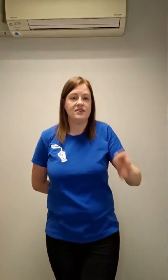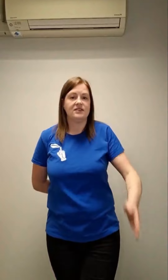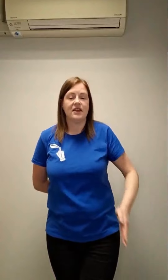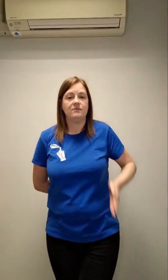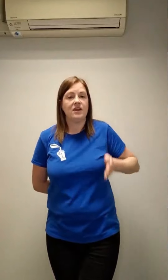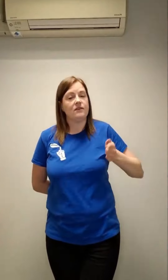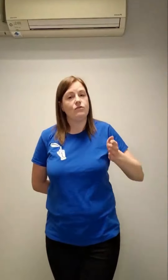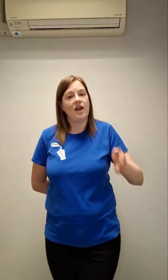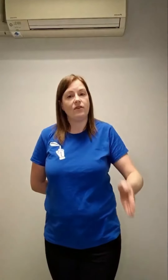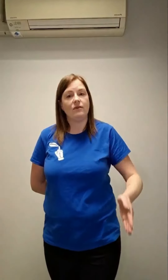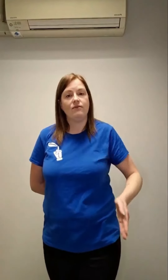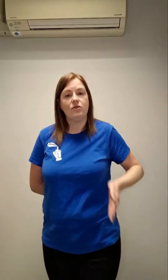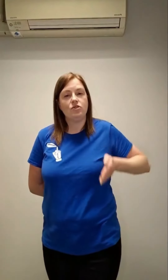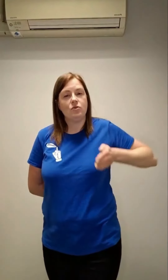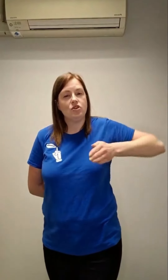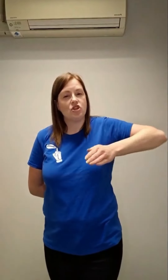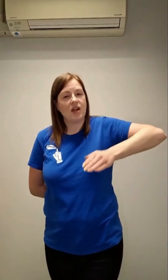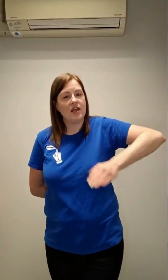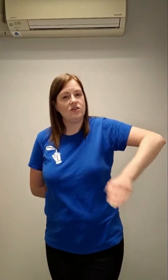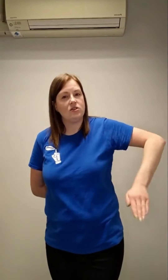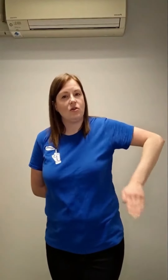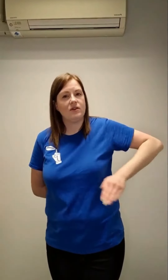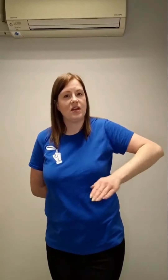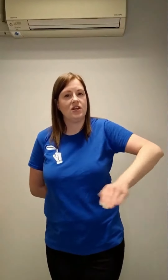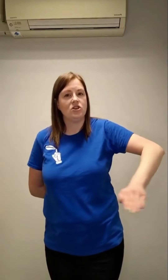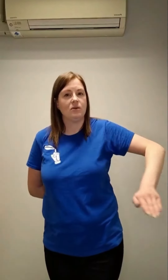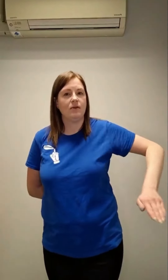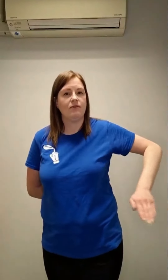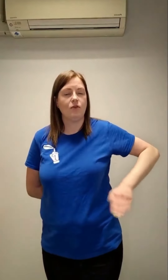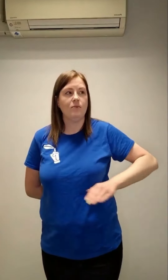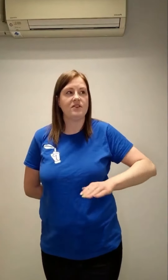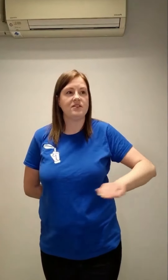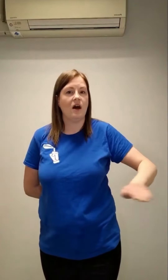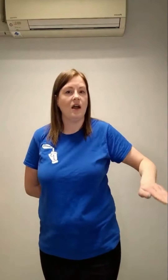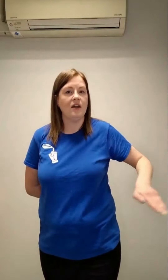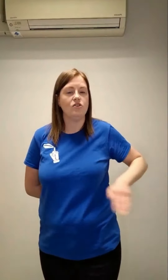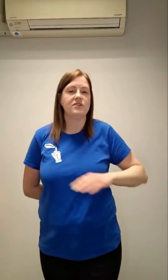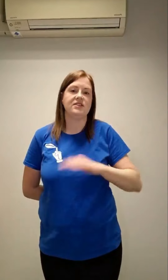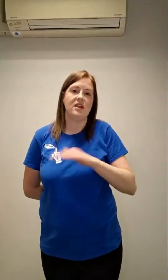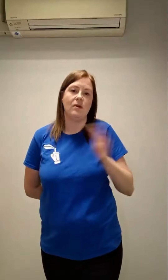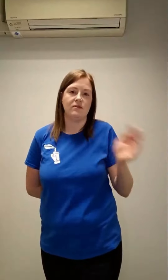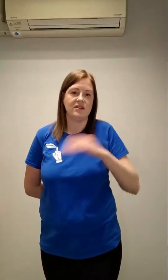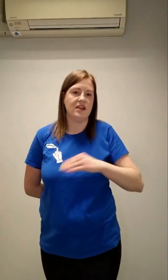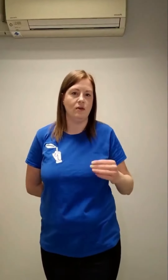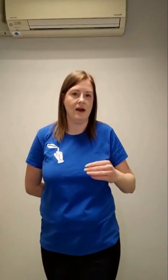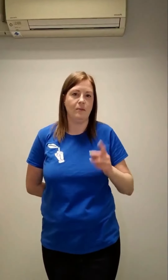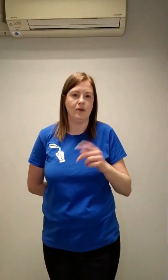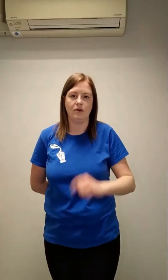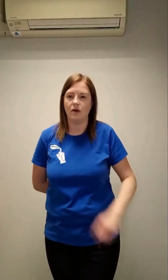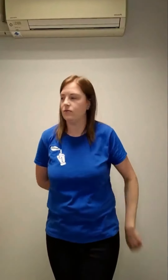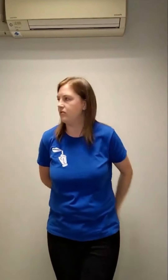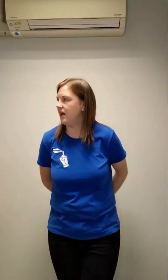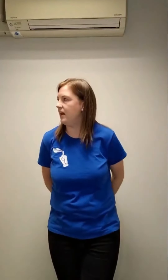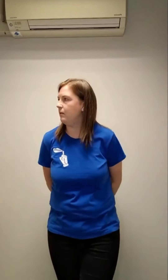same thing. And if you're ever confused, you can change the orientation and perform the sign and you'll see whether it's in or out. But I'll go through that now with